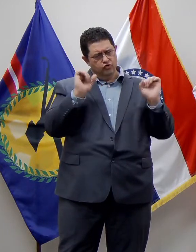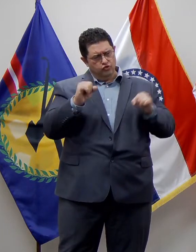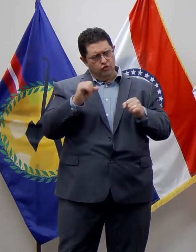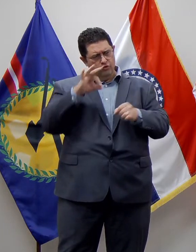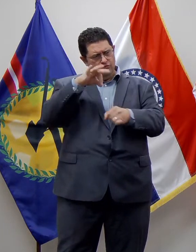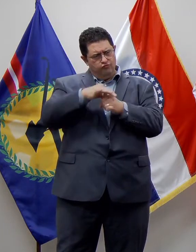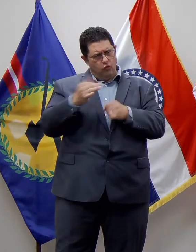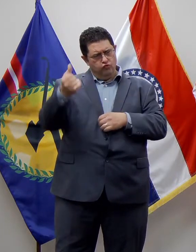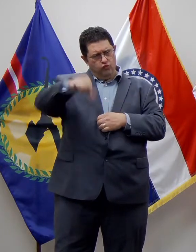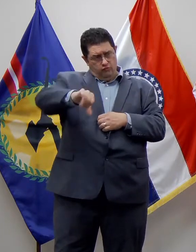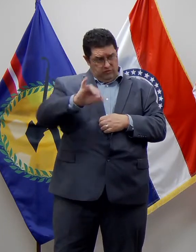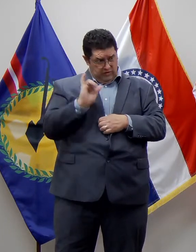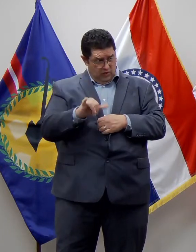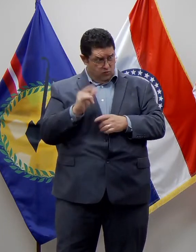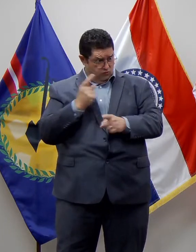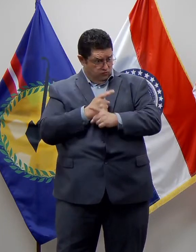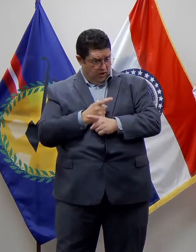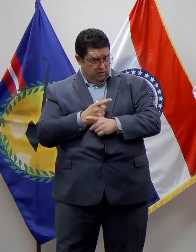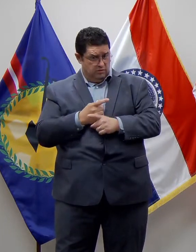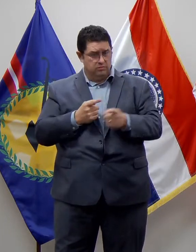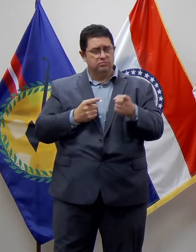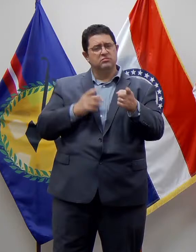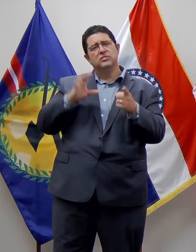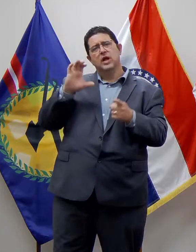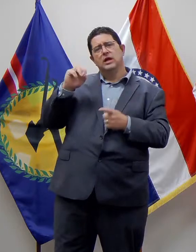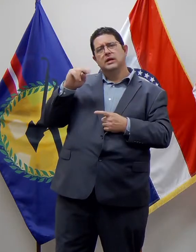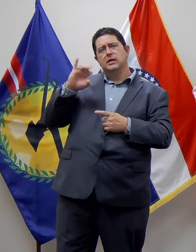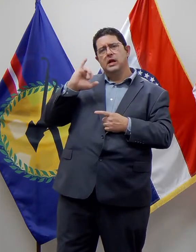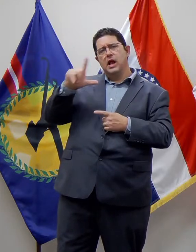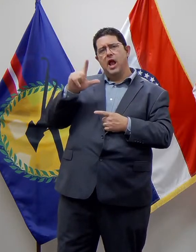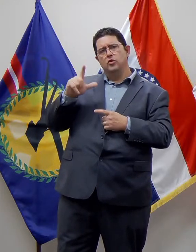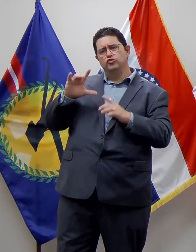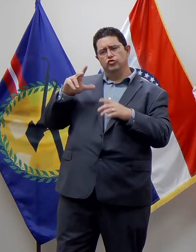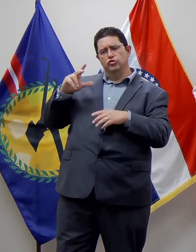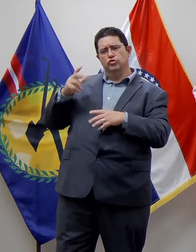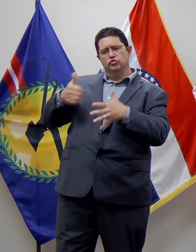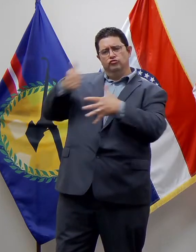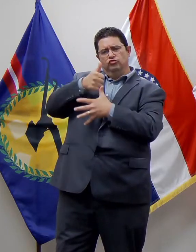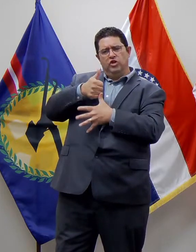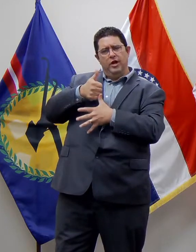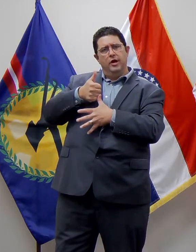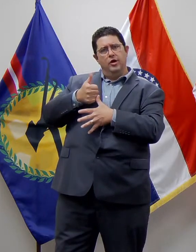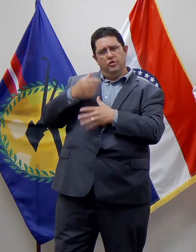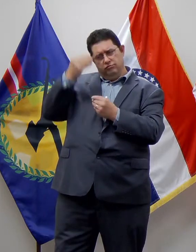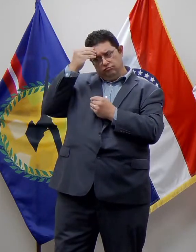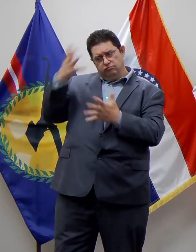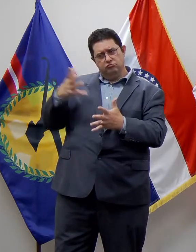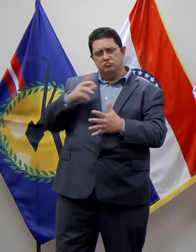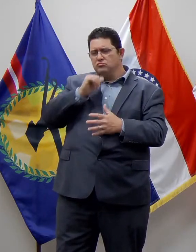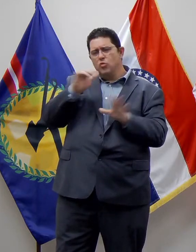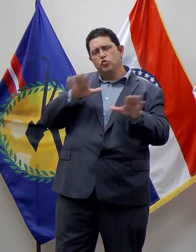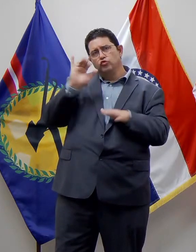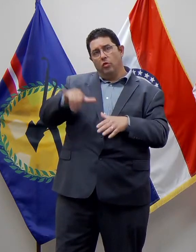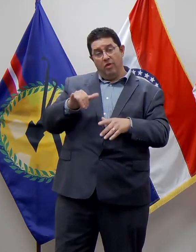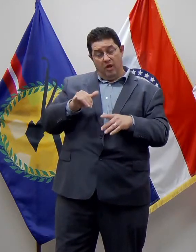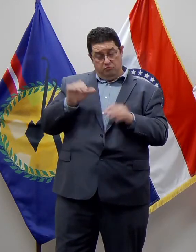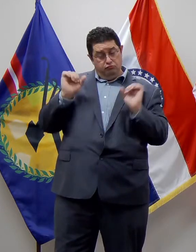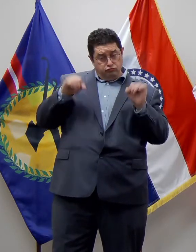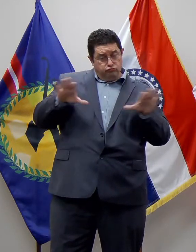right? Well, the council chair has indicated that the council has no intention of doing that. The council could do a lot of things, but